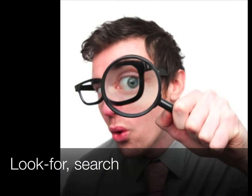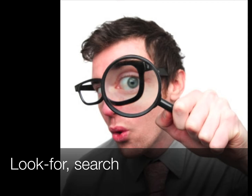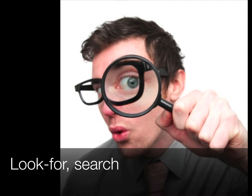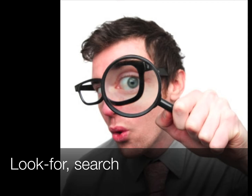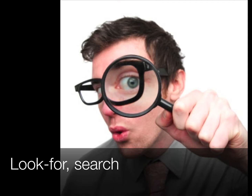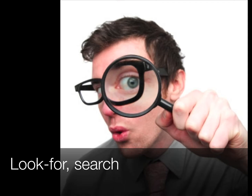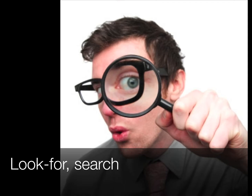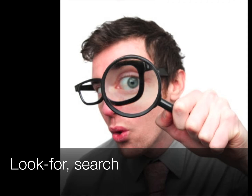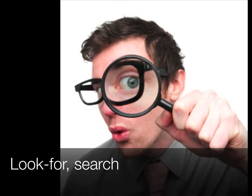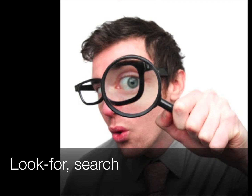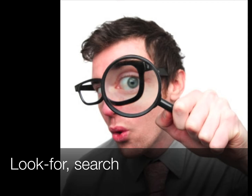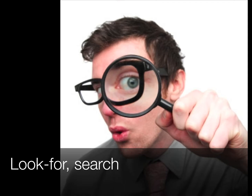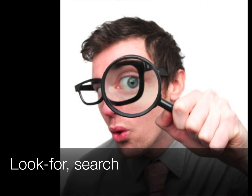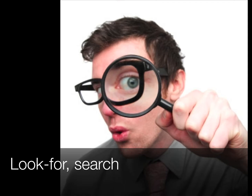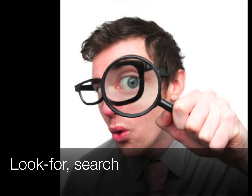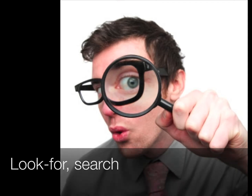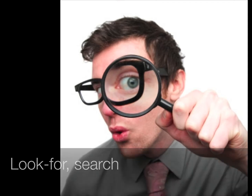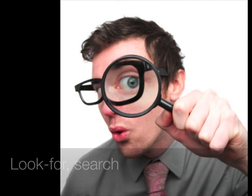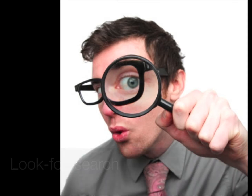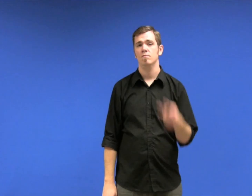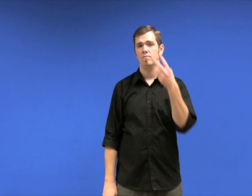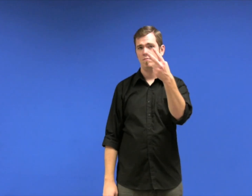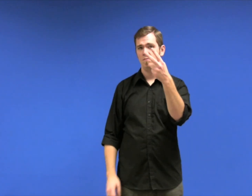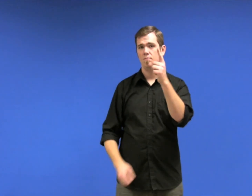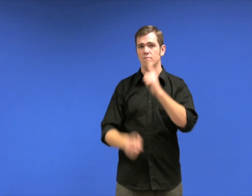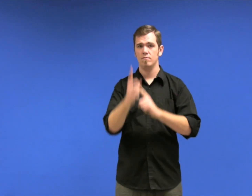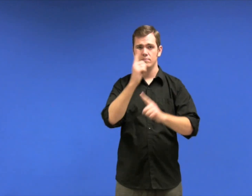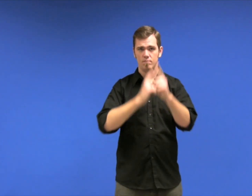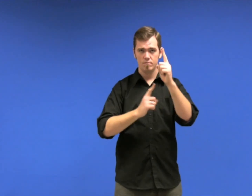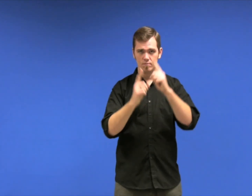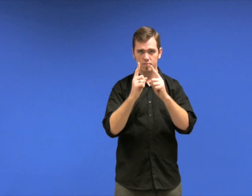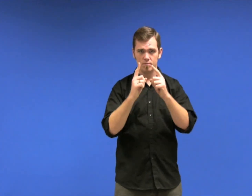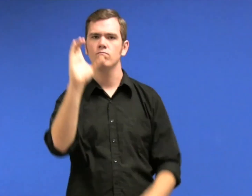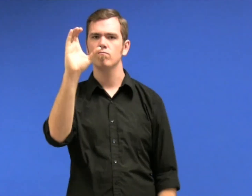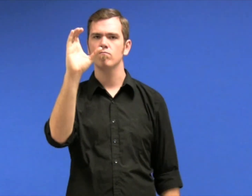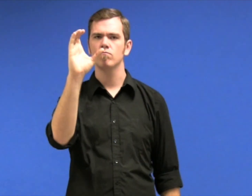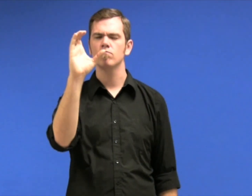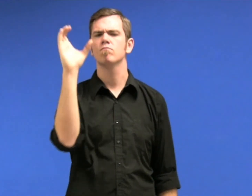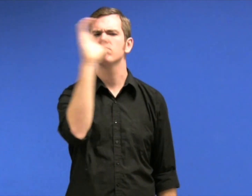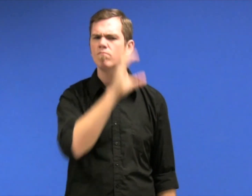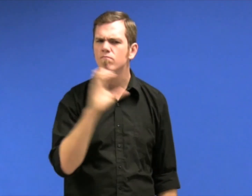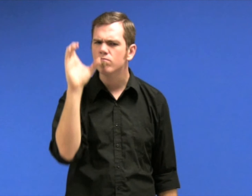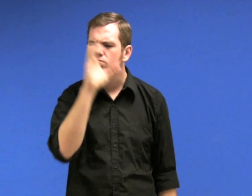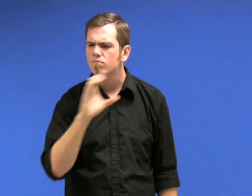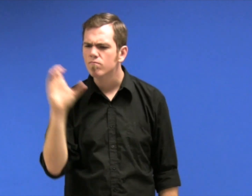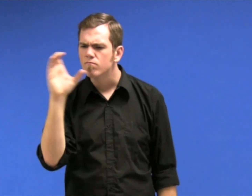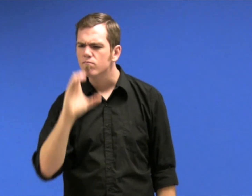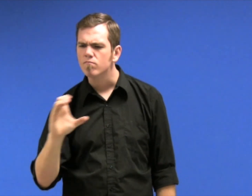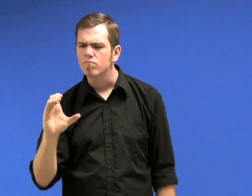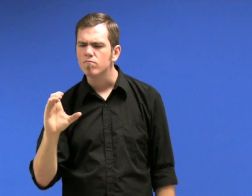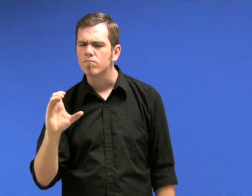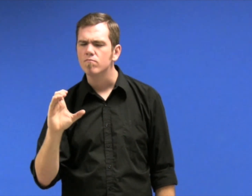Now to look for or search for something, there's two signs for that as well. There's search or look for.